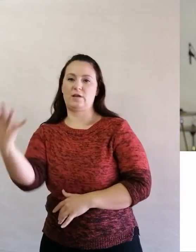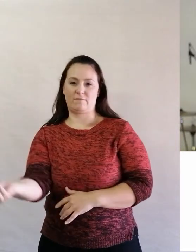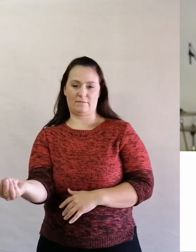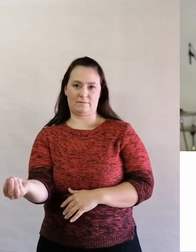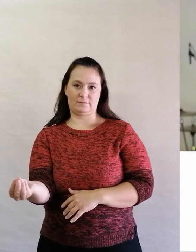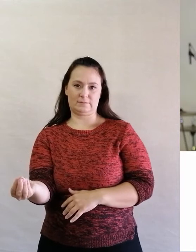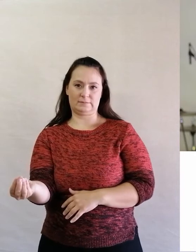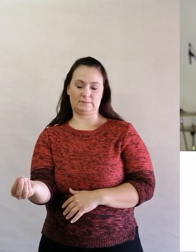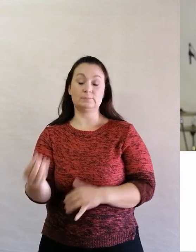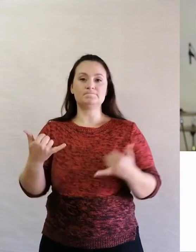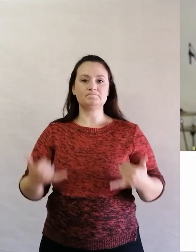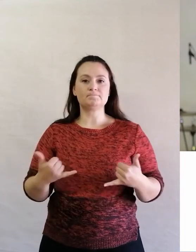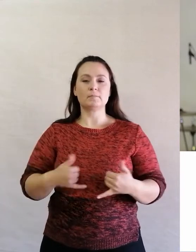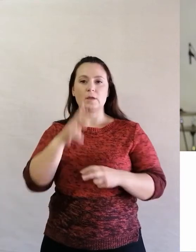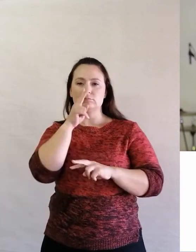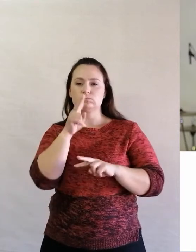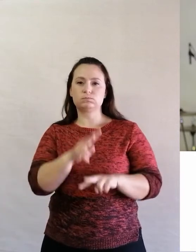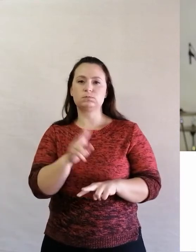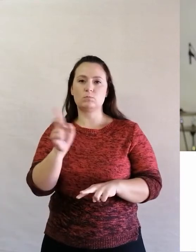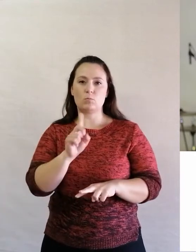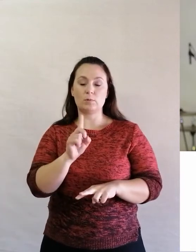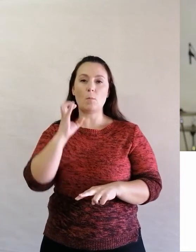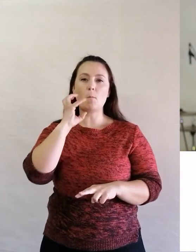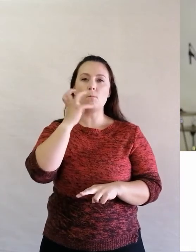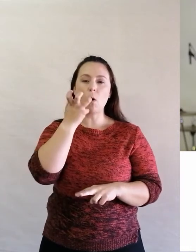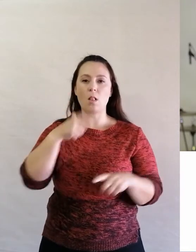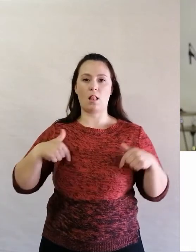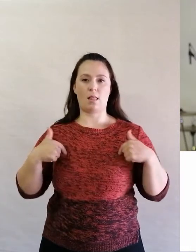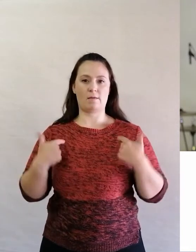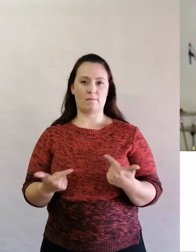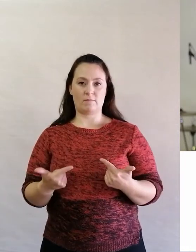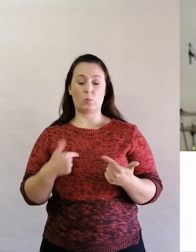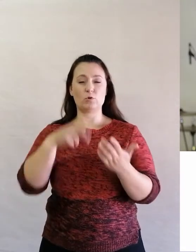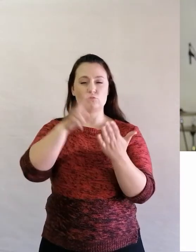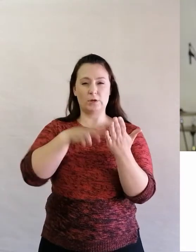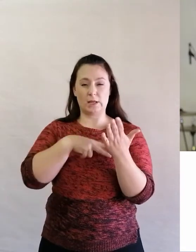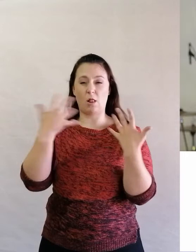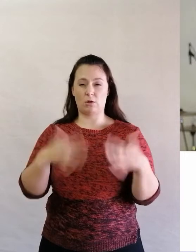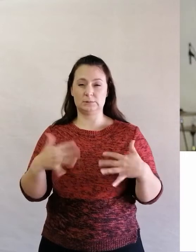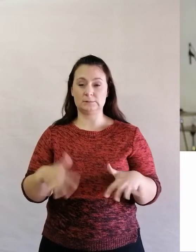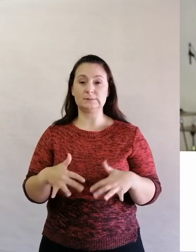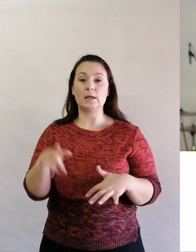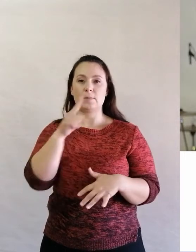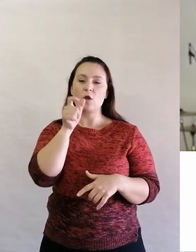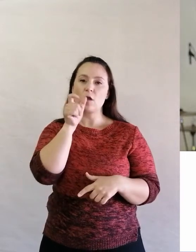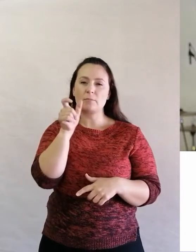we are going to look at an introduction to Paul's life. We're going to read a lot of scripture and I'm going to make some